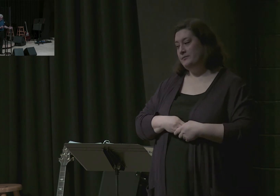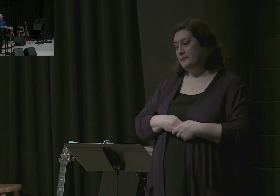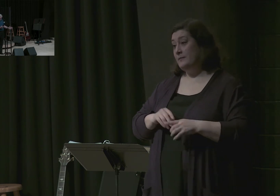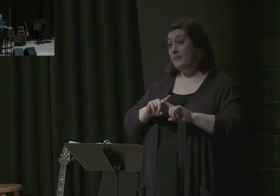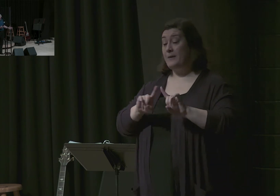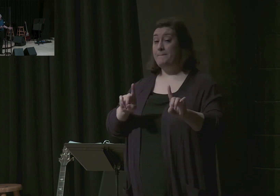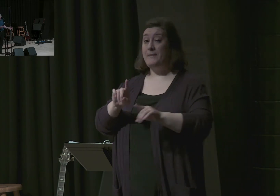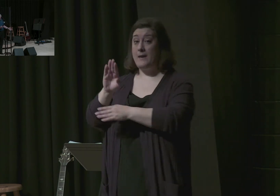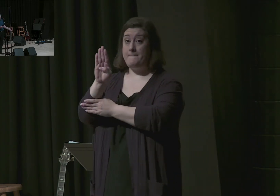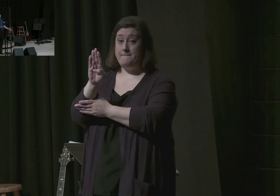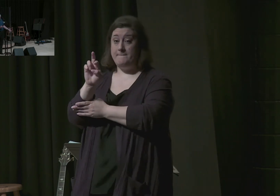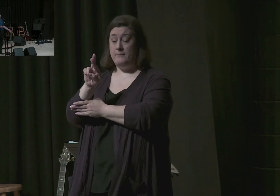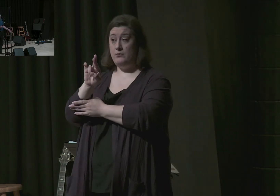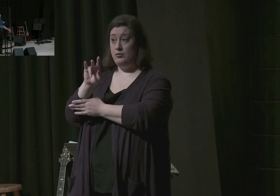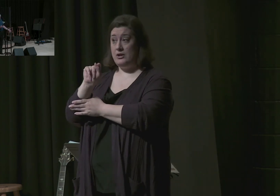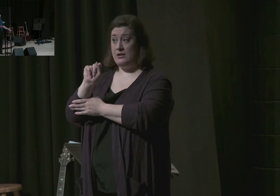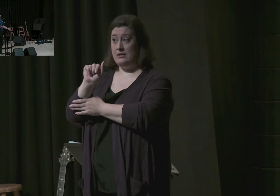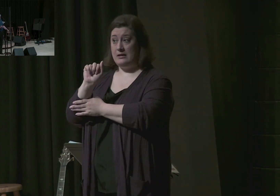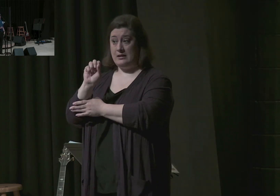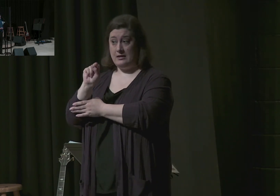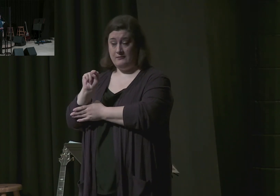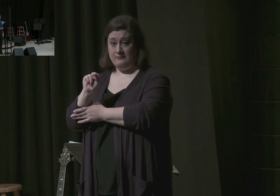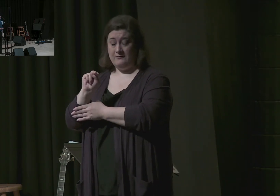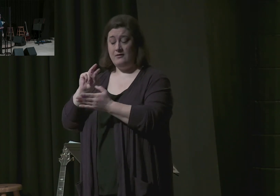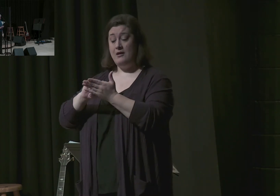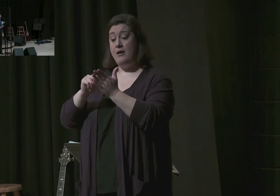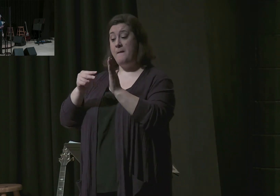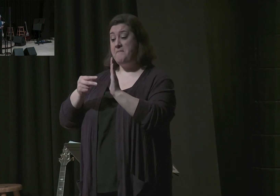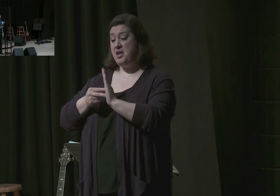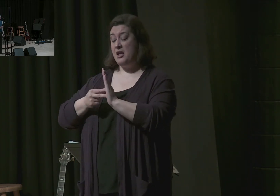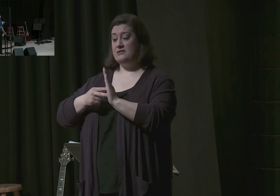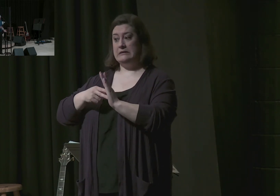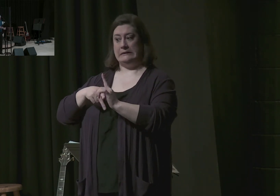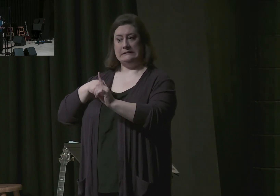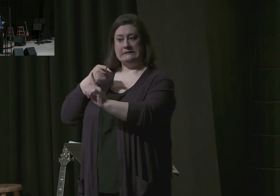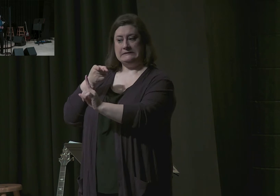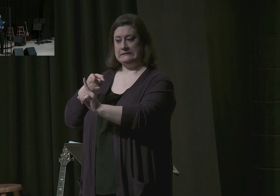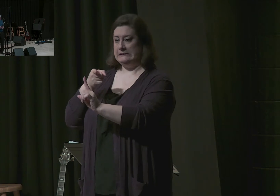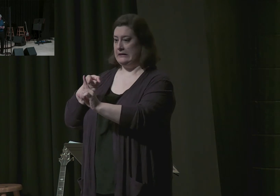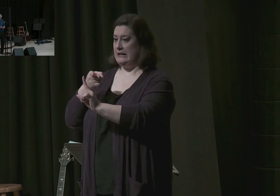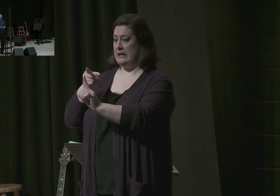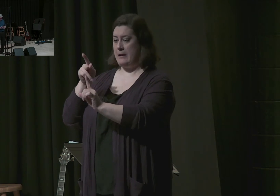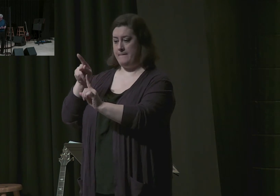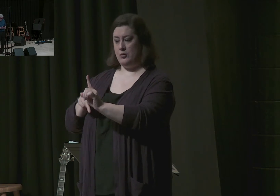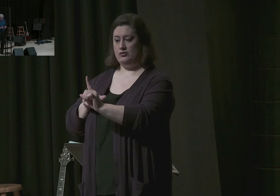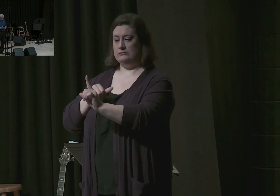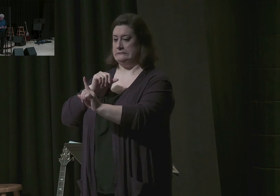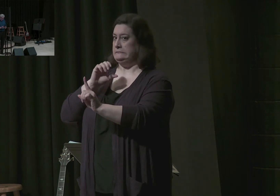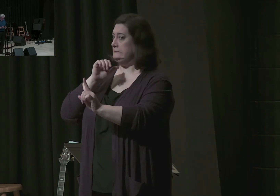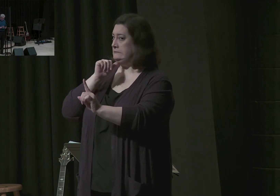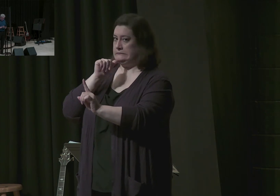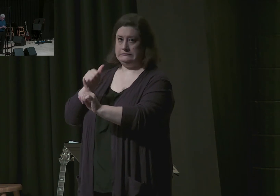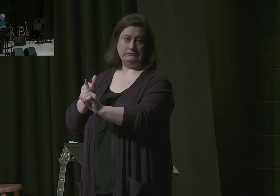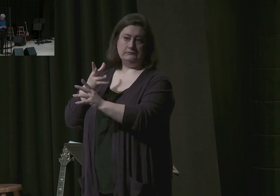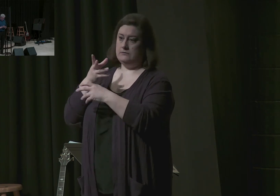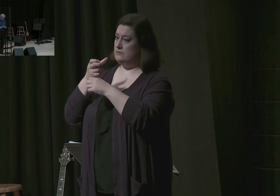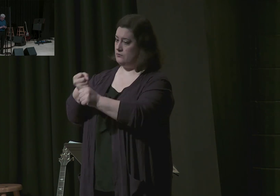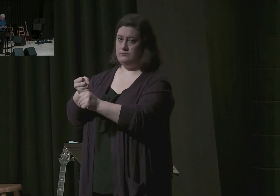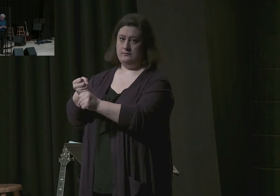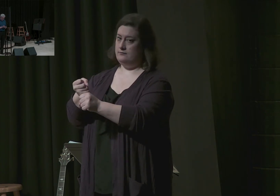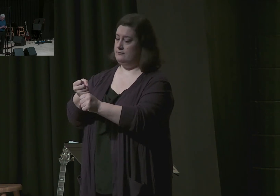a clever person often should not be trusted. They tend to turn their cleverness against